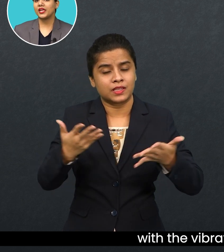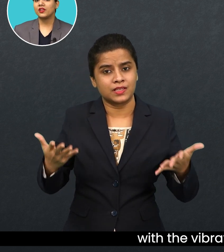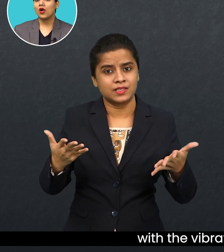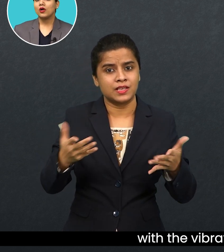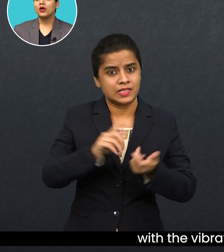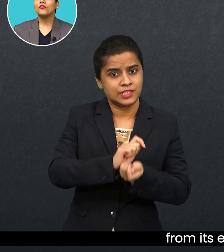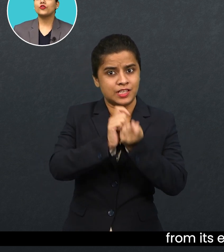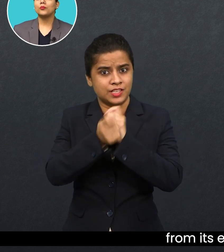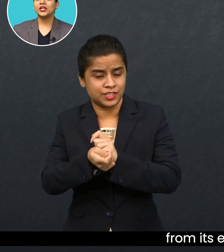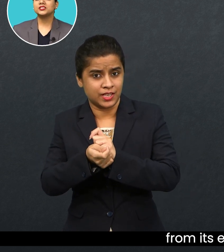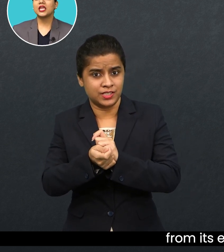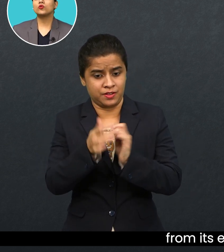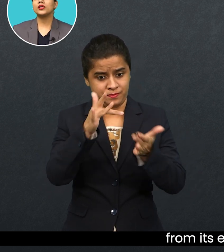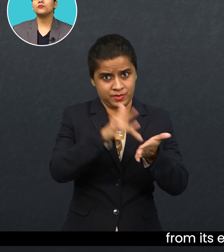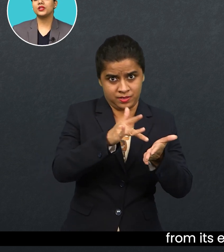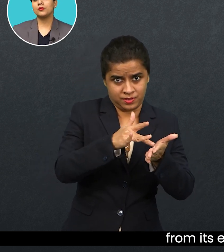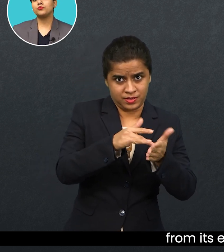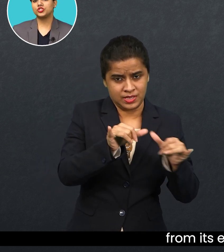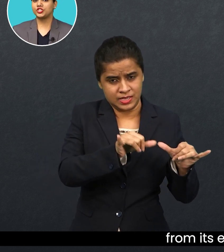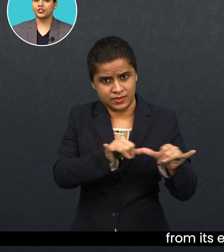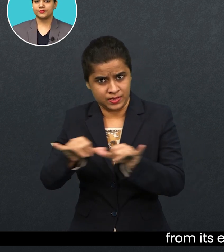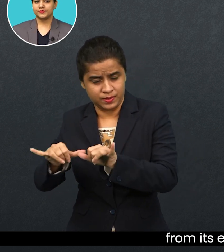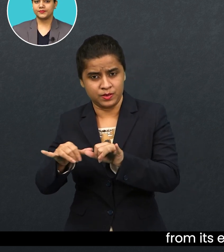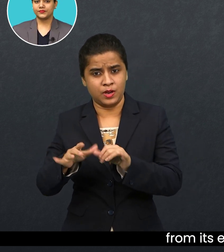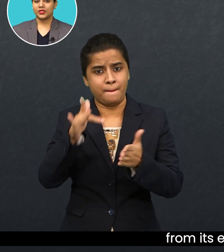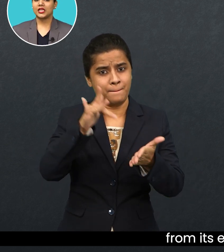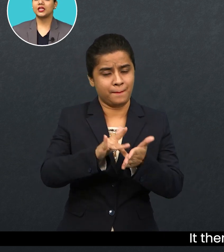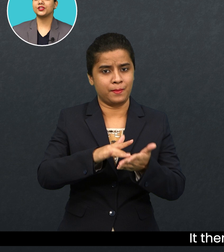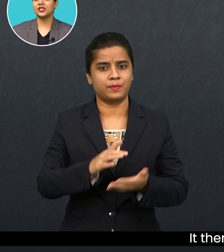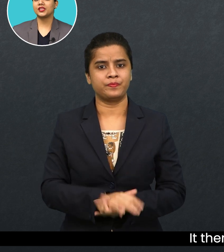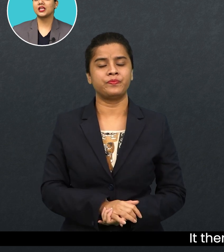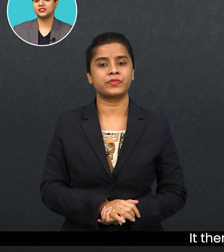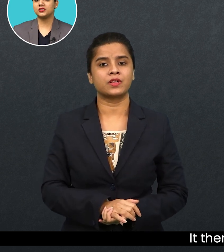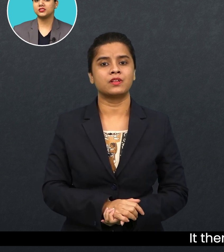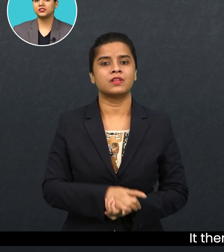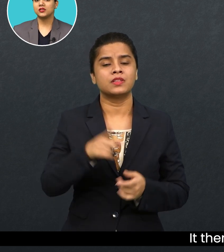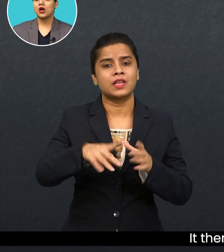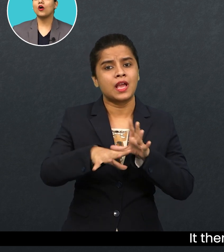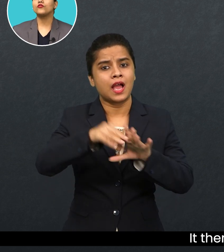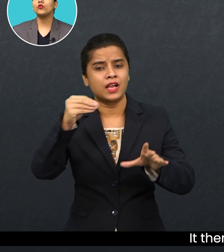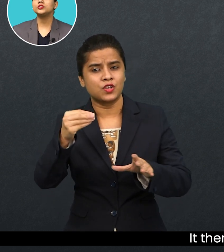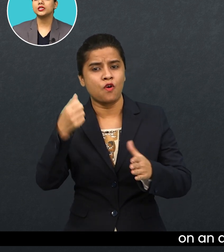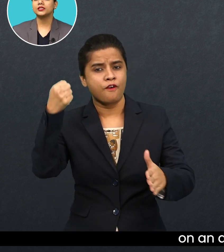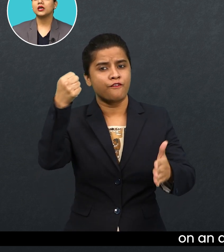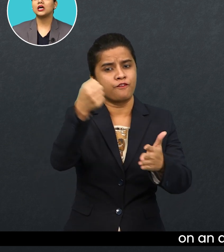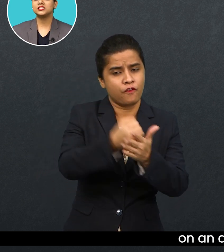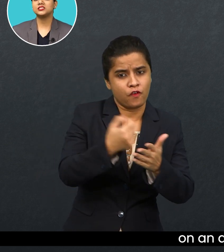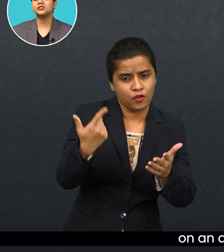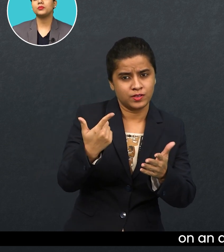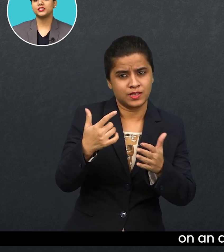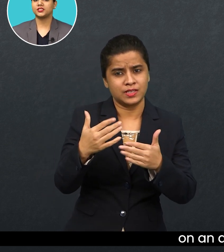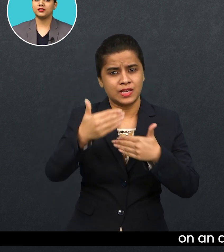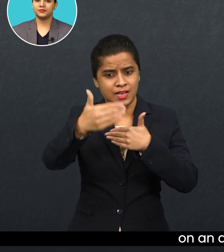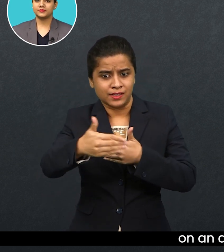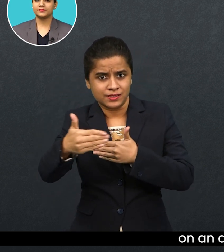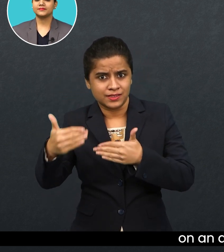displayed from its equilibrium position. It then exerts a force in adjacent